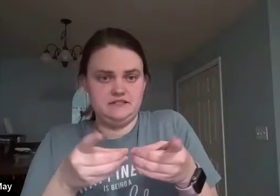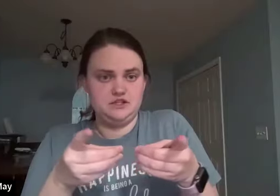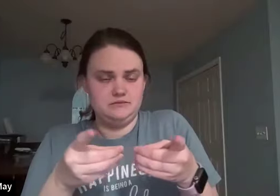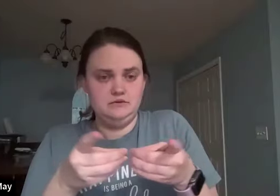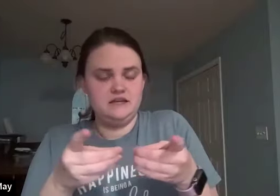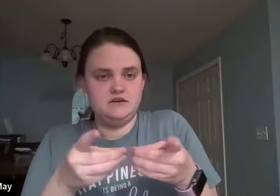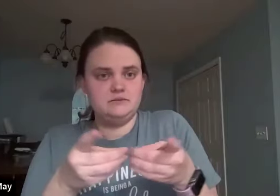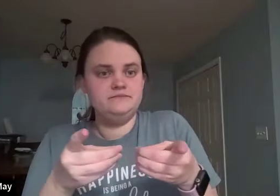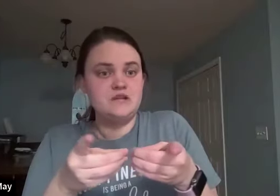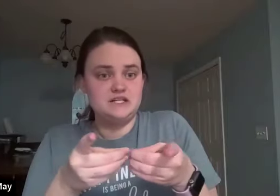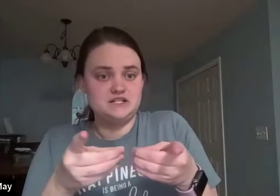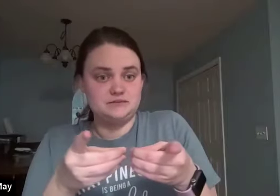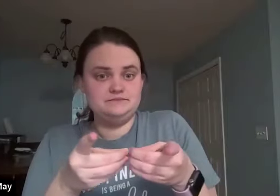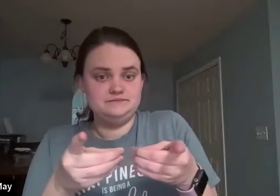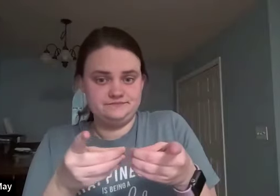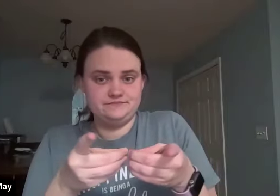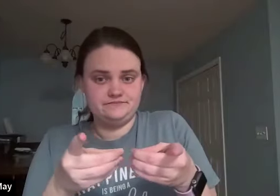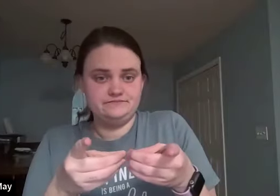Dessert. Ooh, I can't talk. Dessert.